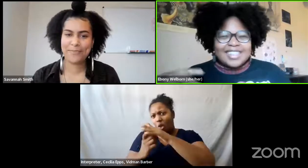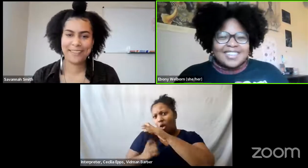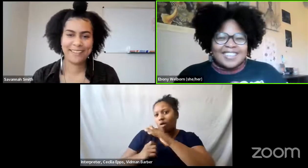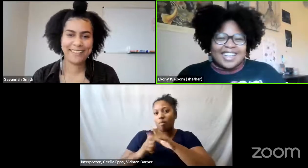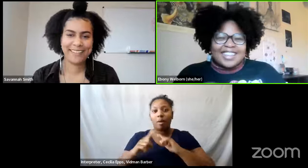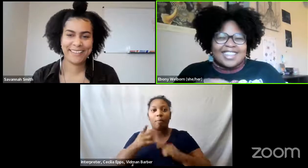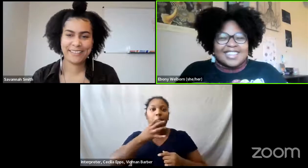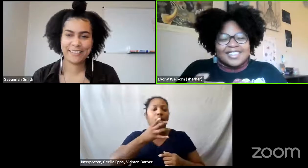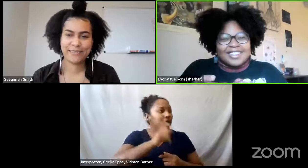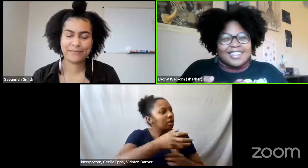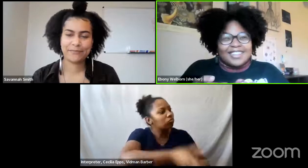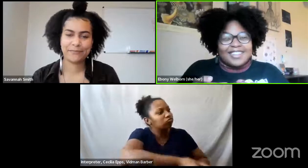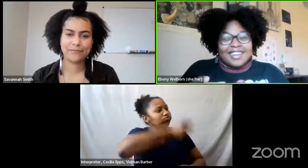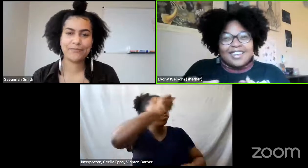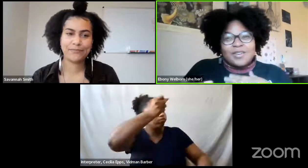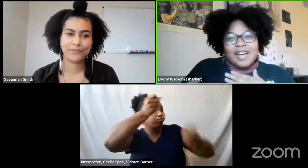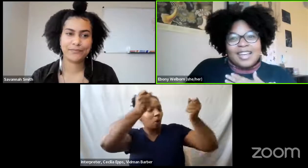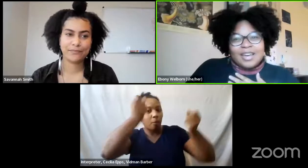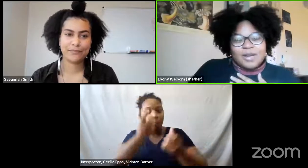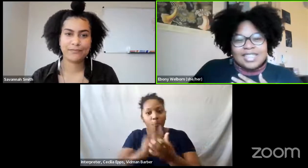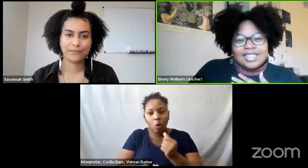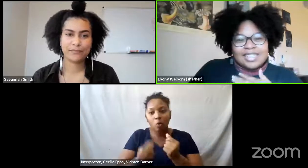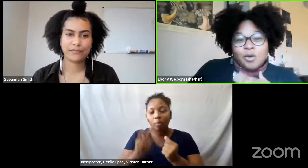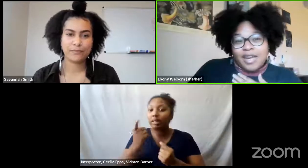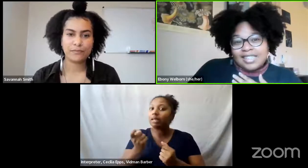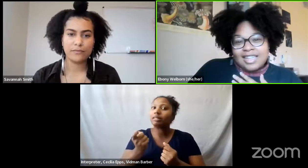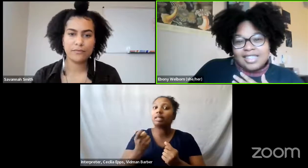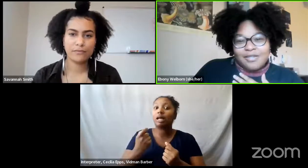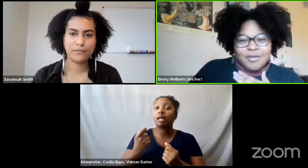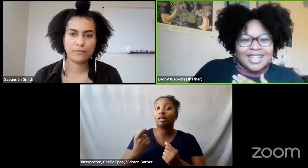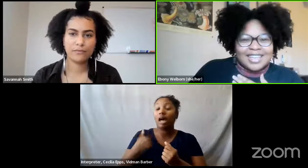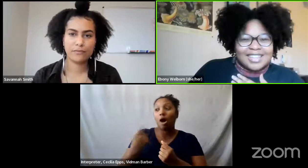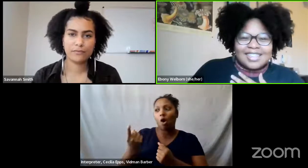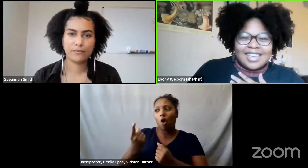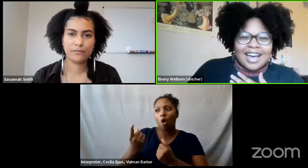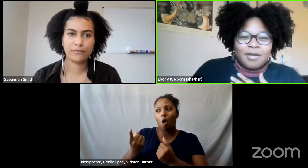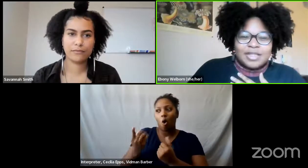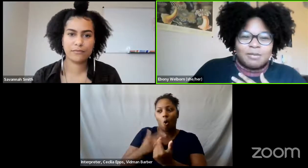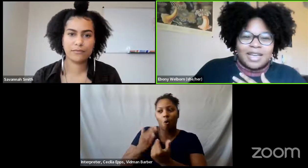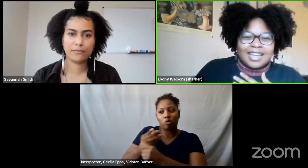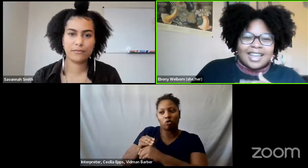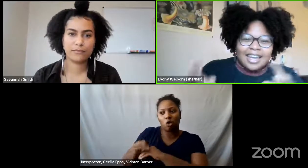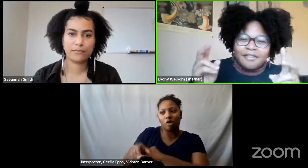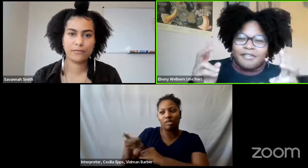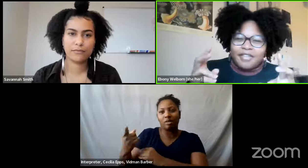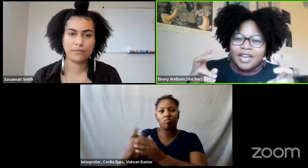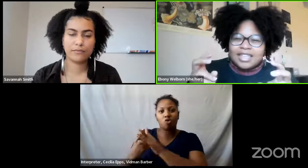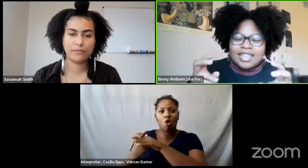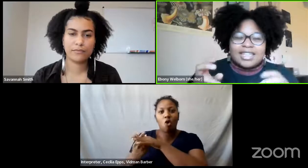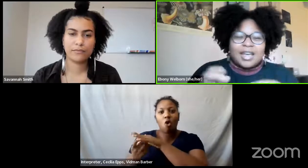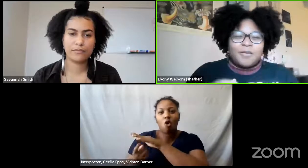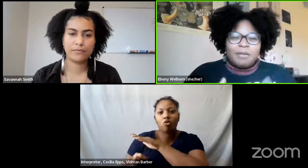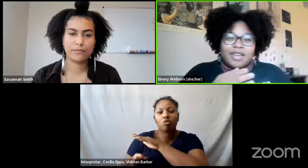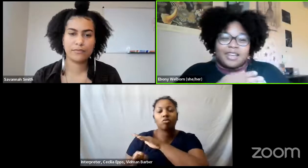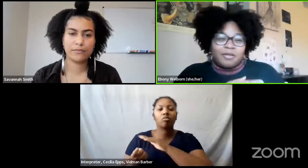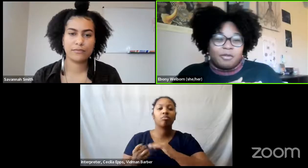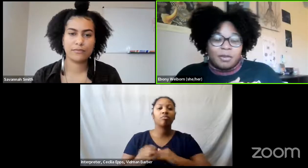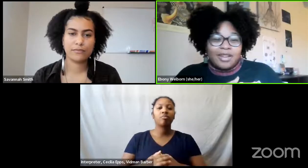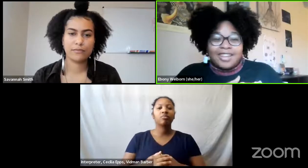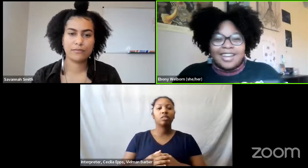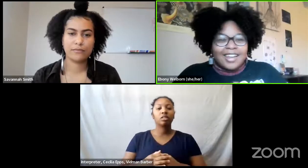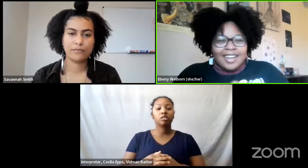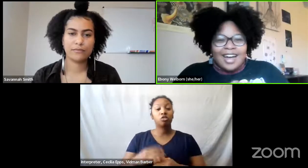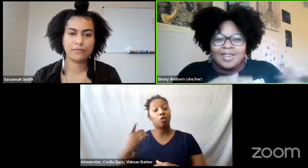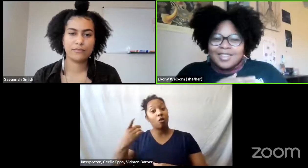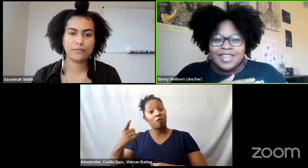the water. And so it's like these, like, you know, it wasn't quite as negative for me because I wasn't being like affected in the same way. But you know, for